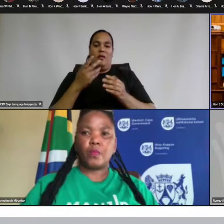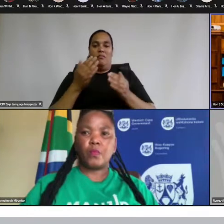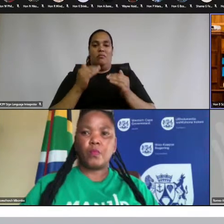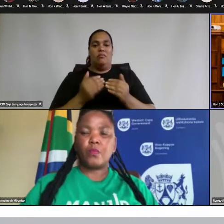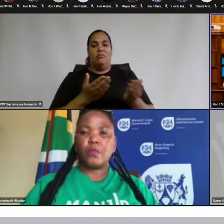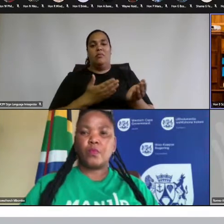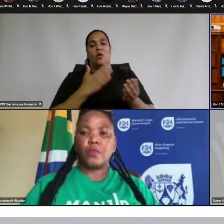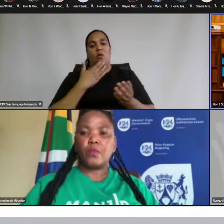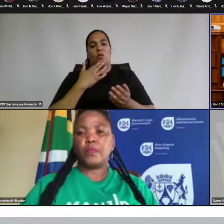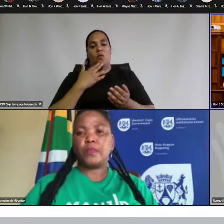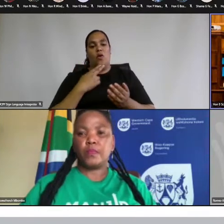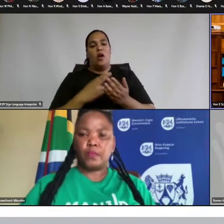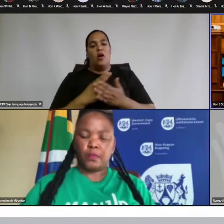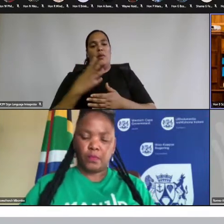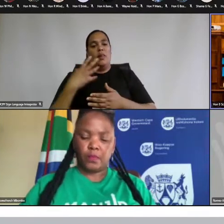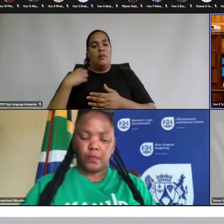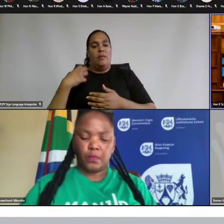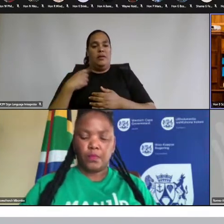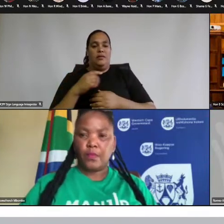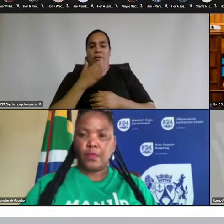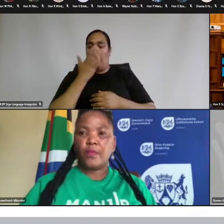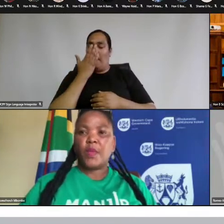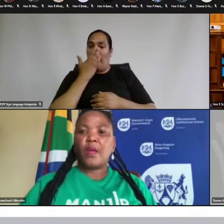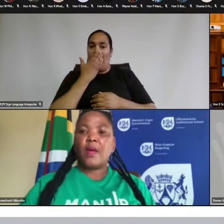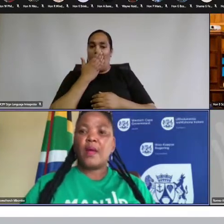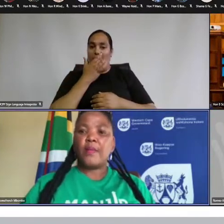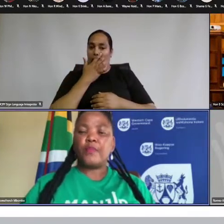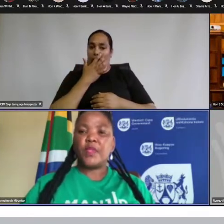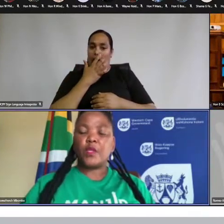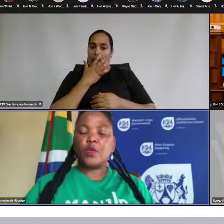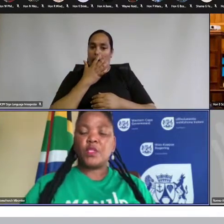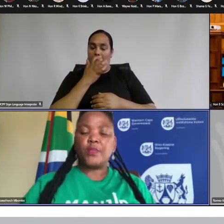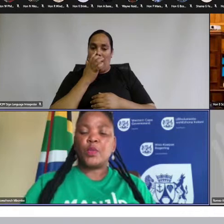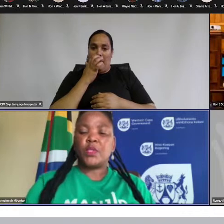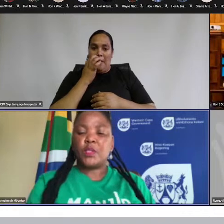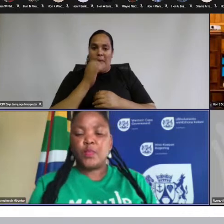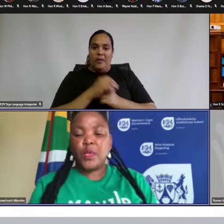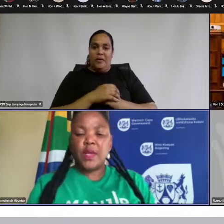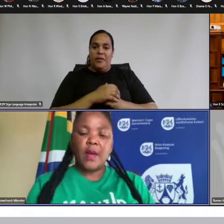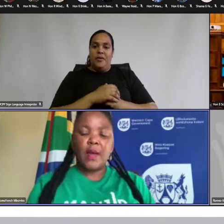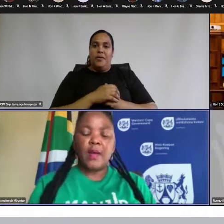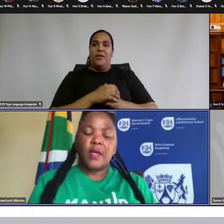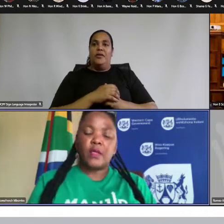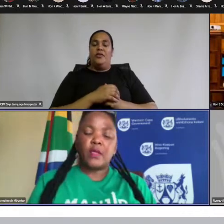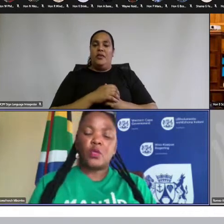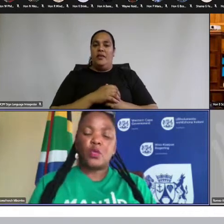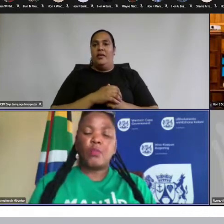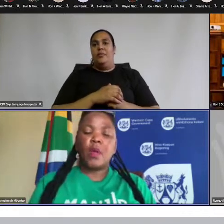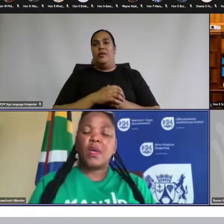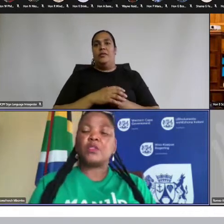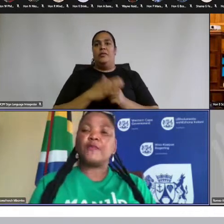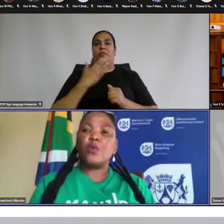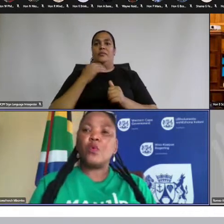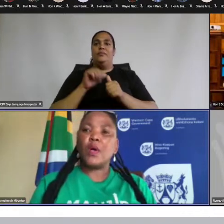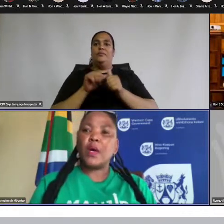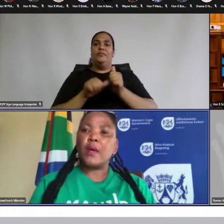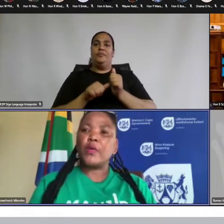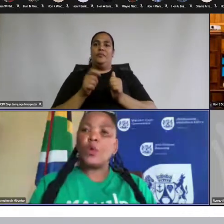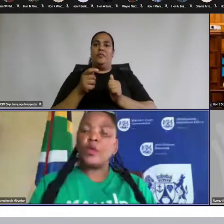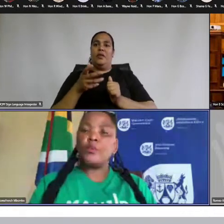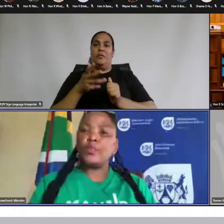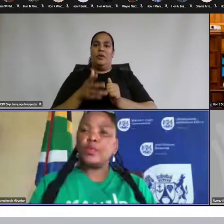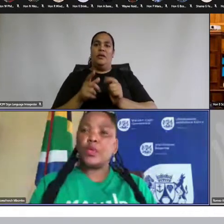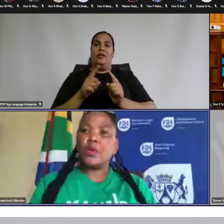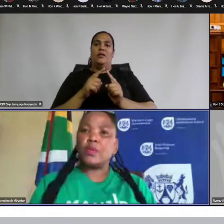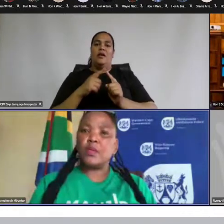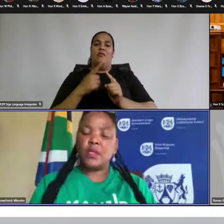hand over to Honourable Minister Mbombo. Thank you, Deputy Speaker. Thank you, members, for